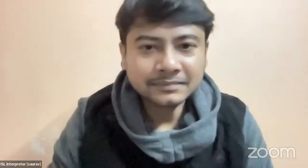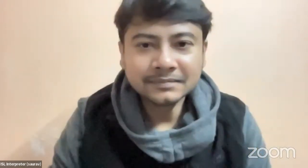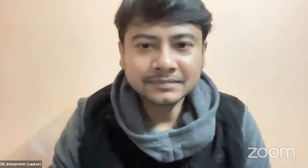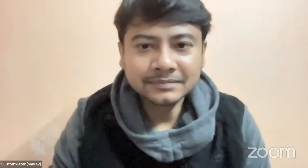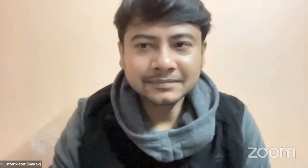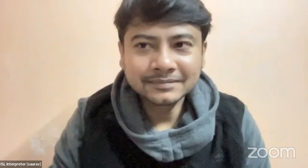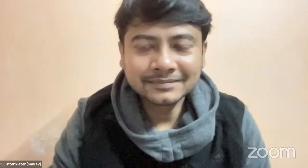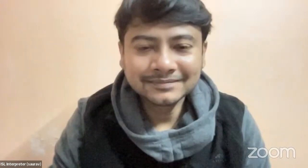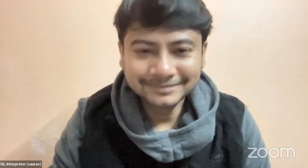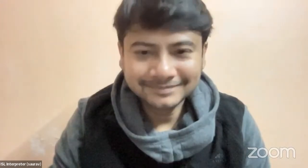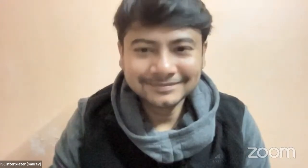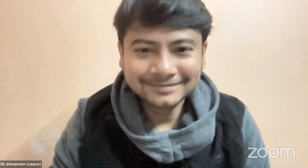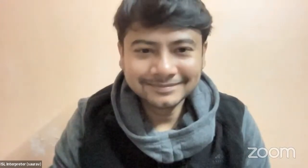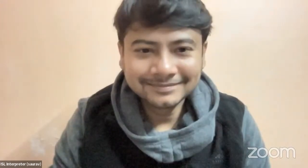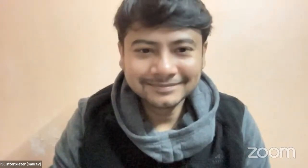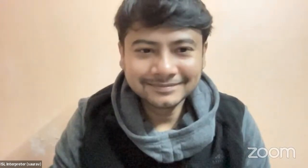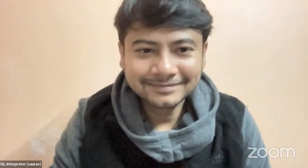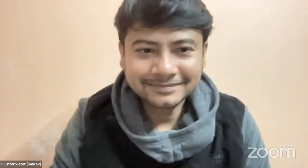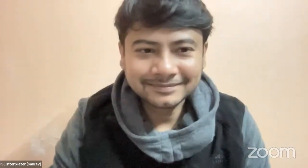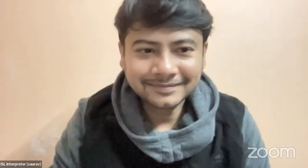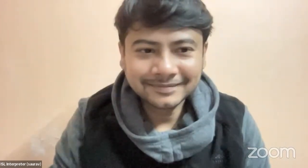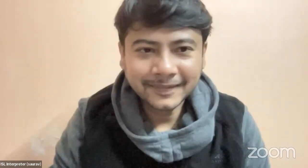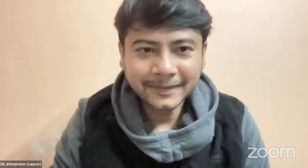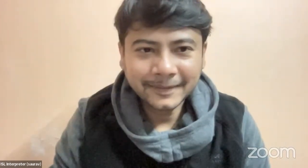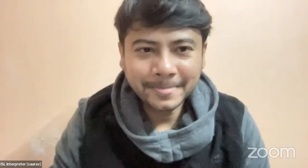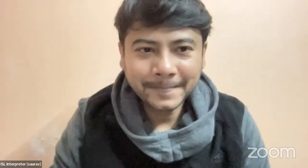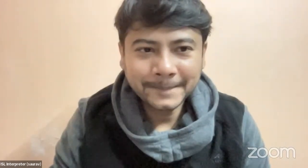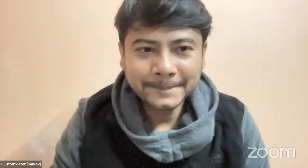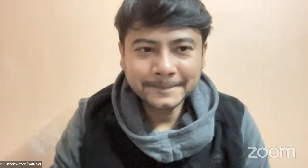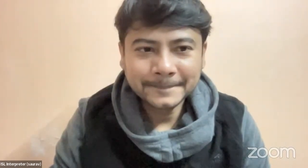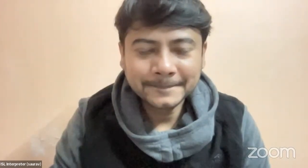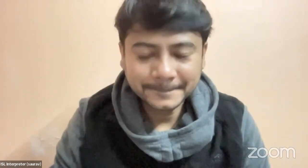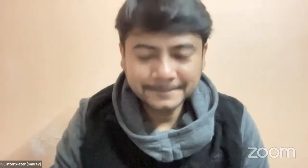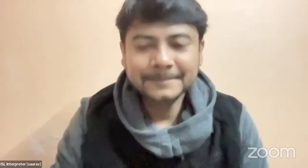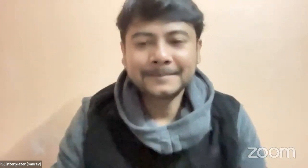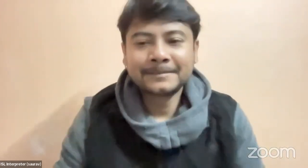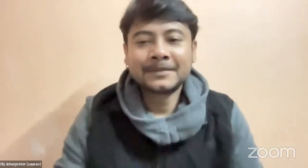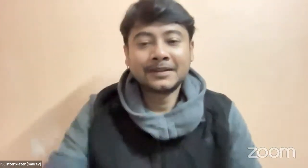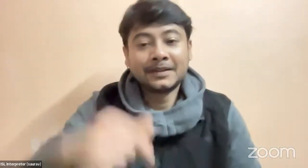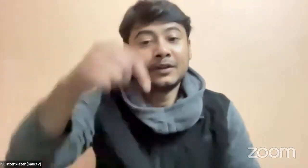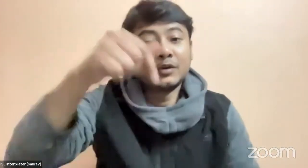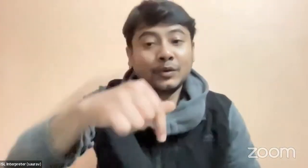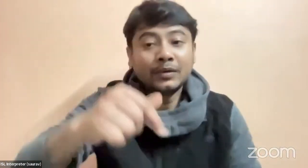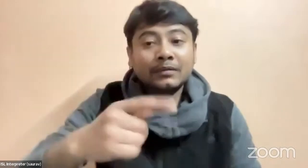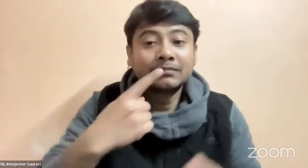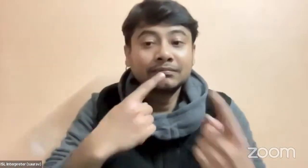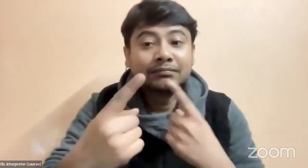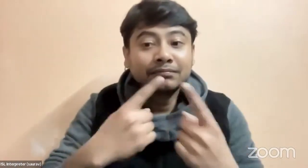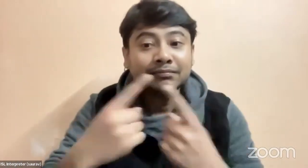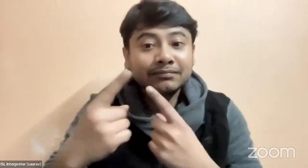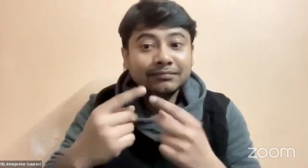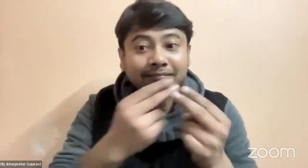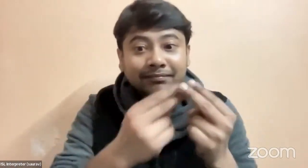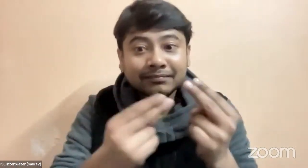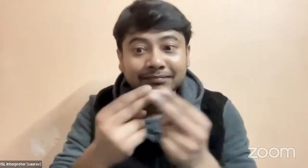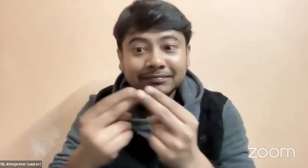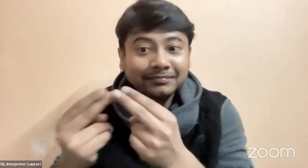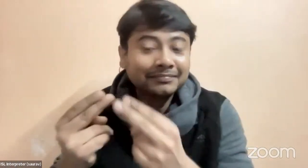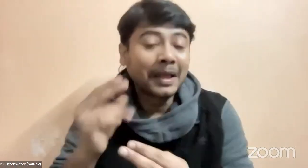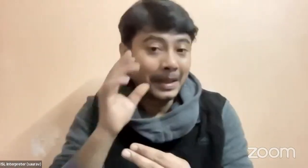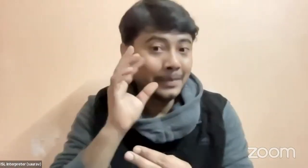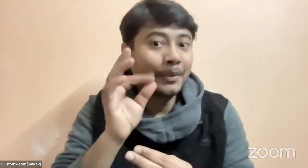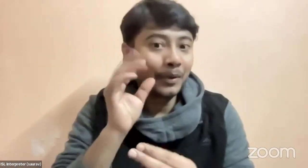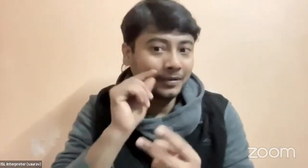Okay, so today we discussed few important things, and this is starting from